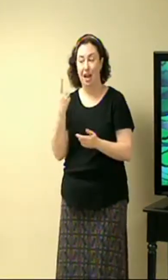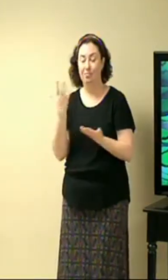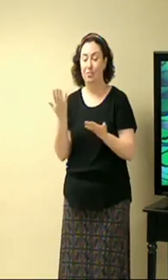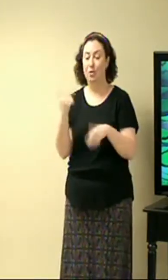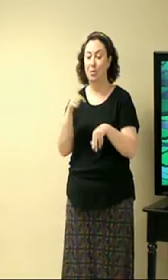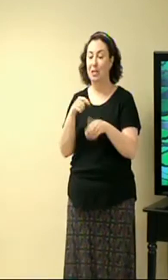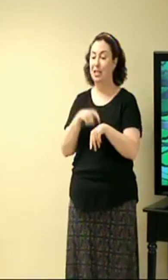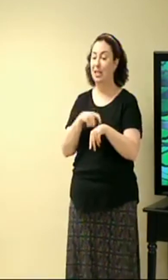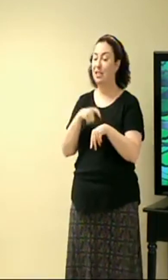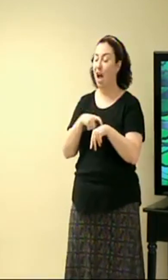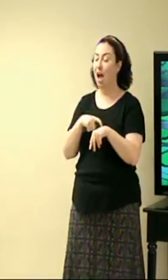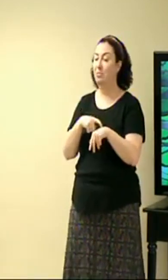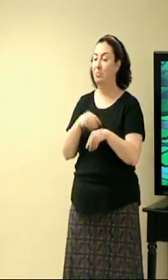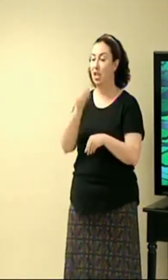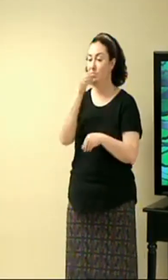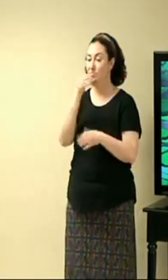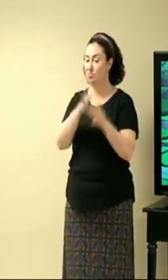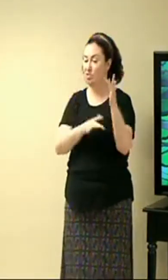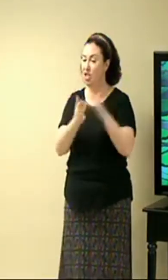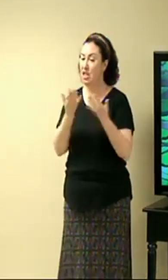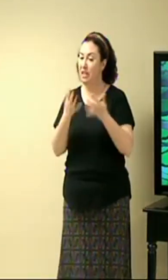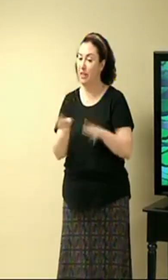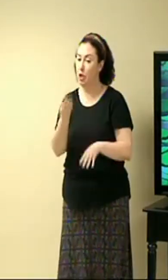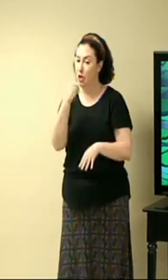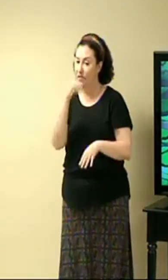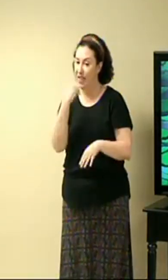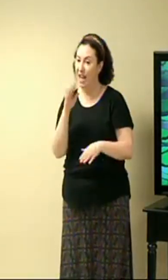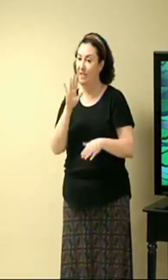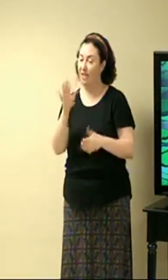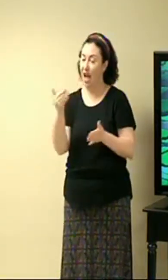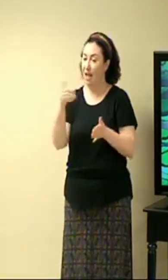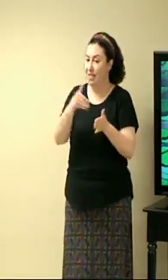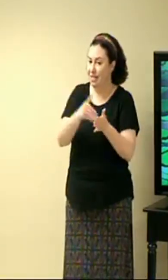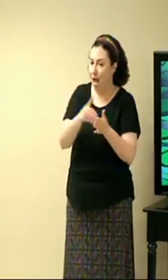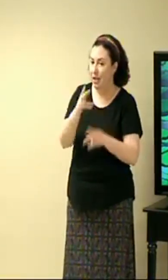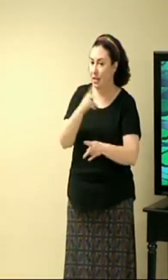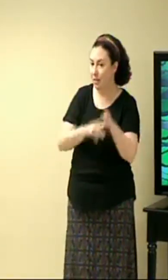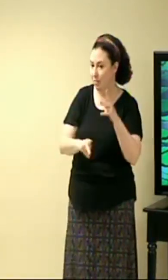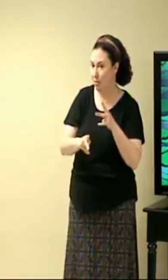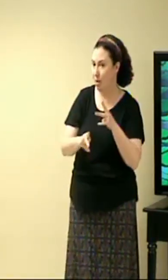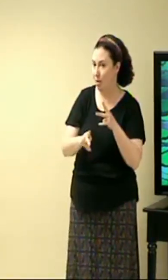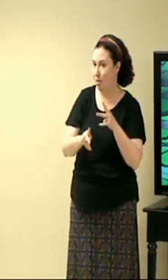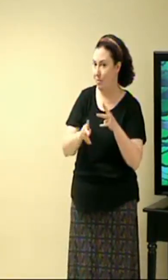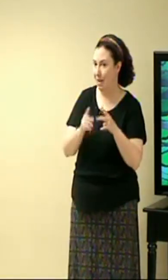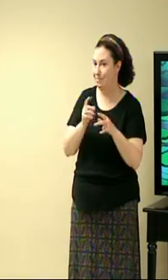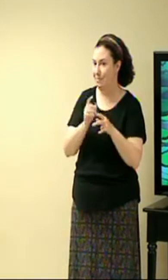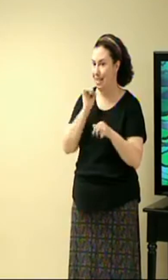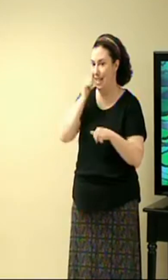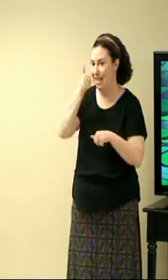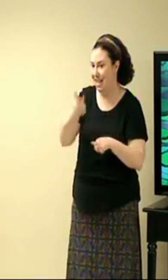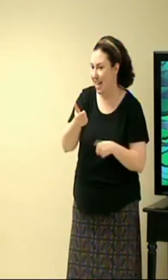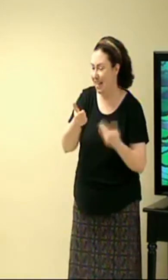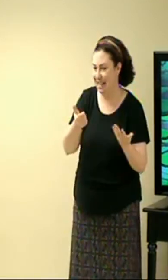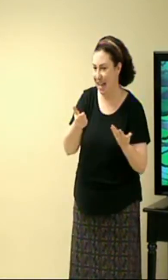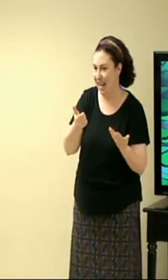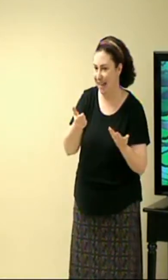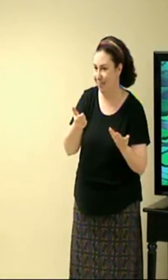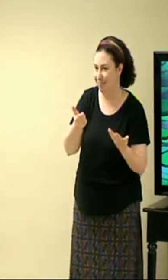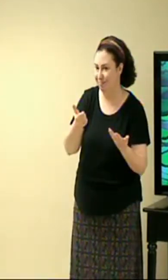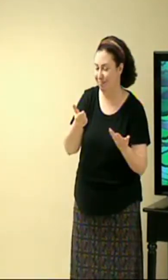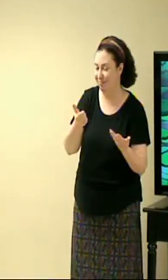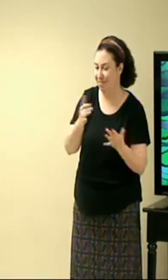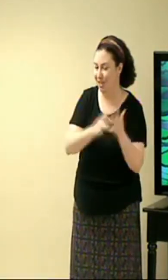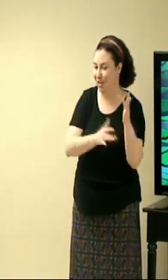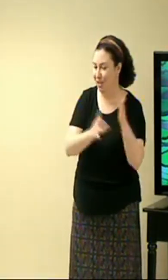And the next day, they wanted Jesus to make them more food. And every time Jesus had a large crowd, he was a horrible pastor because he would say something crazy and they would